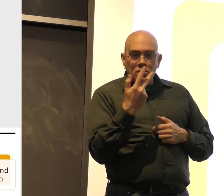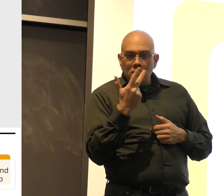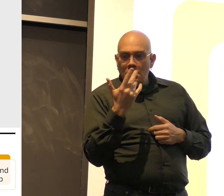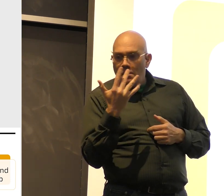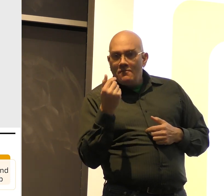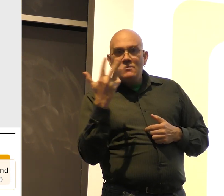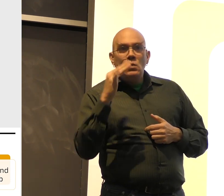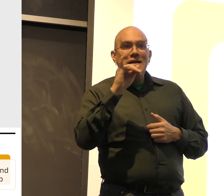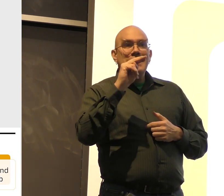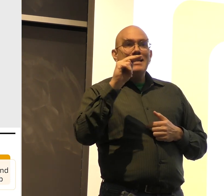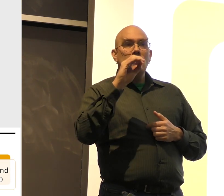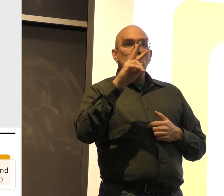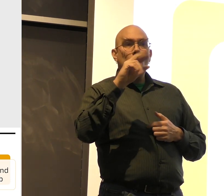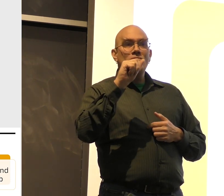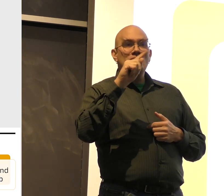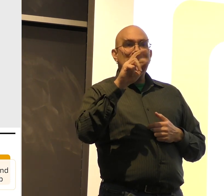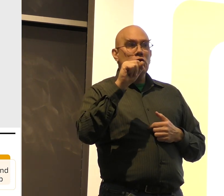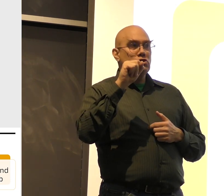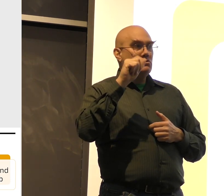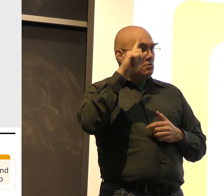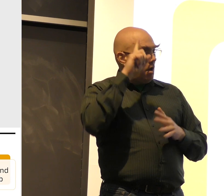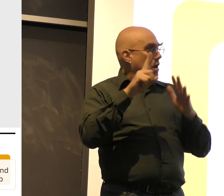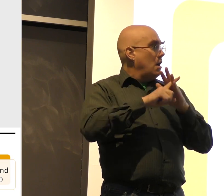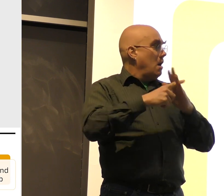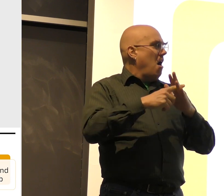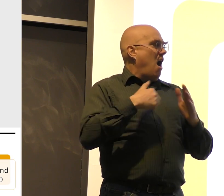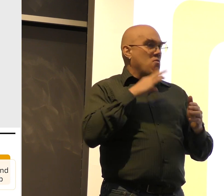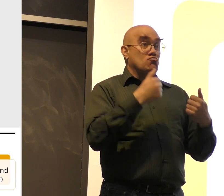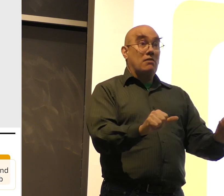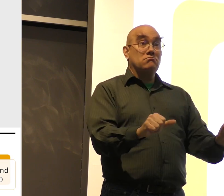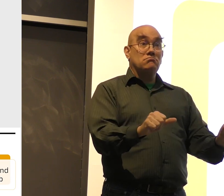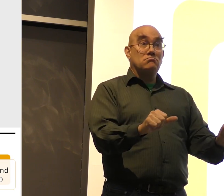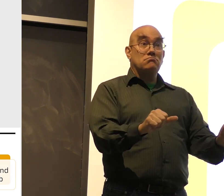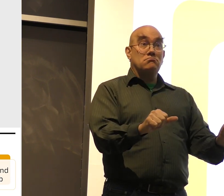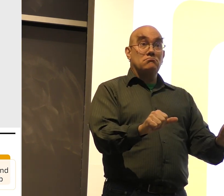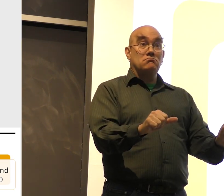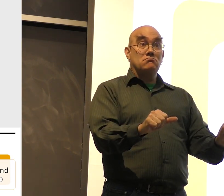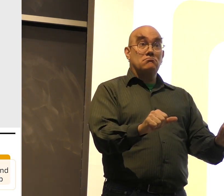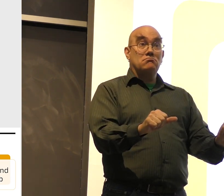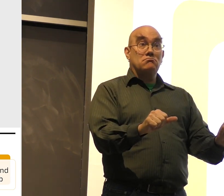changed. You had numerous individuals that were innovators who said, you know what, I'm gonna try.